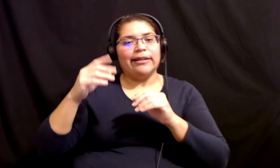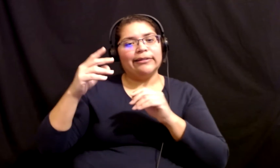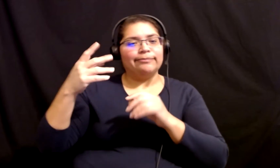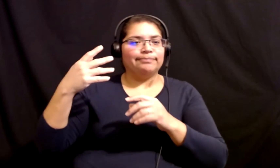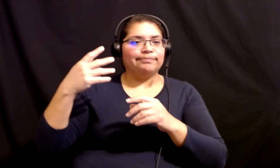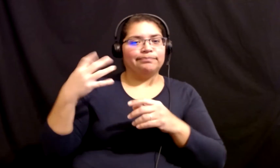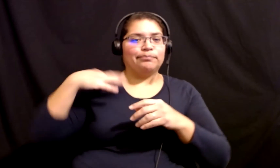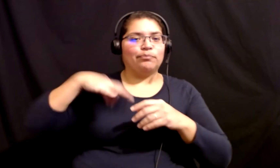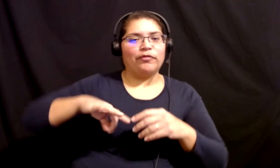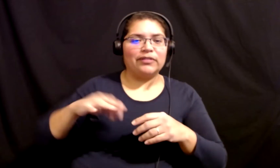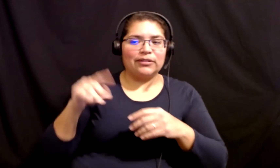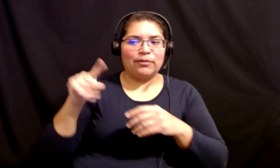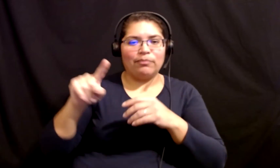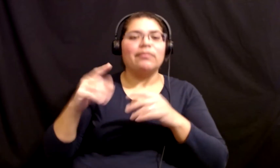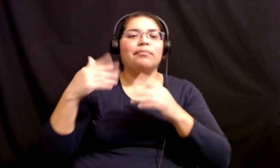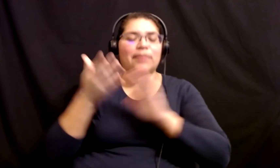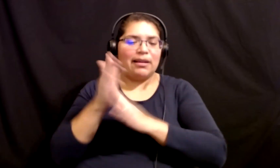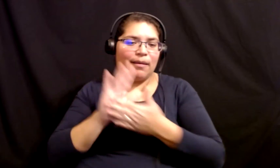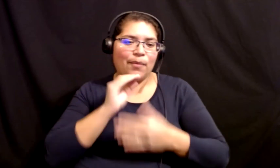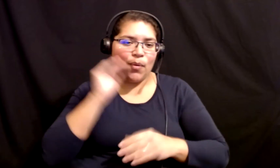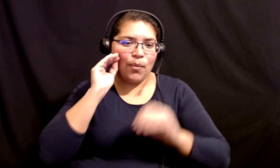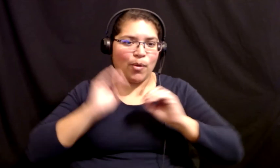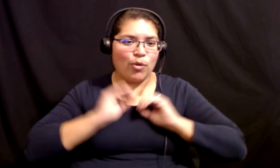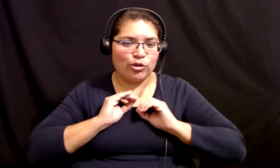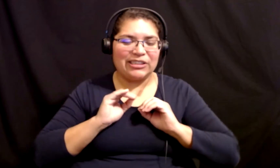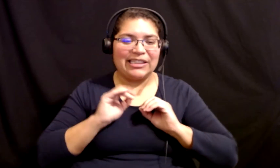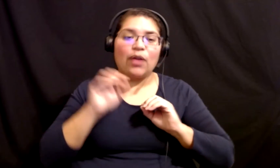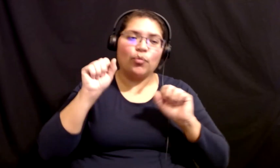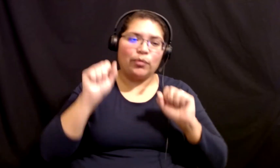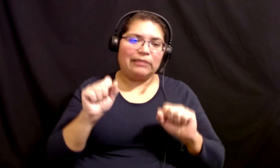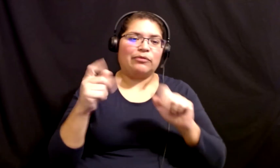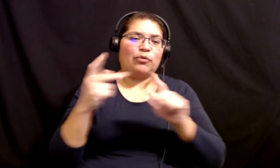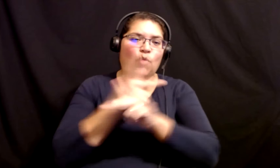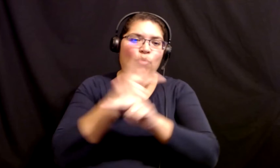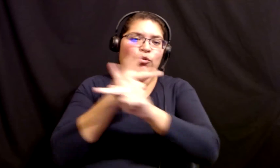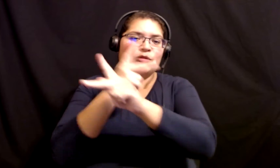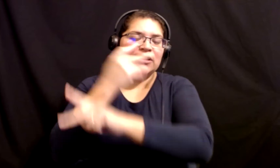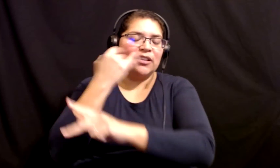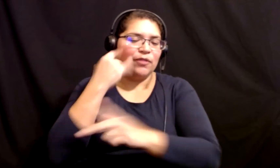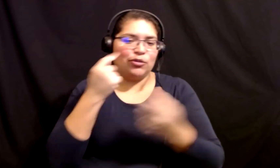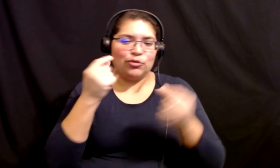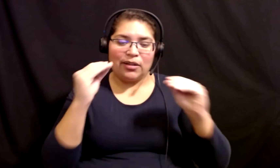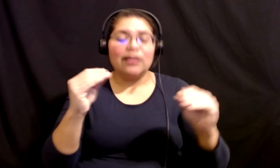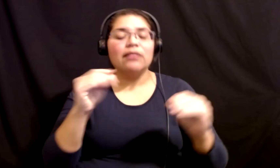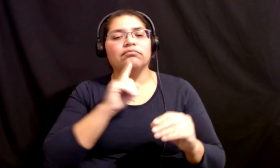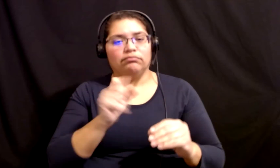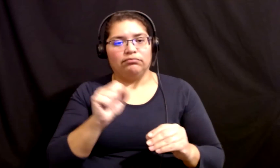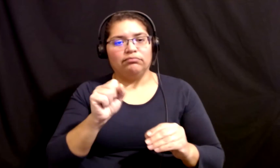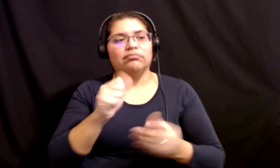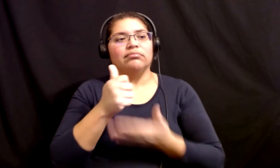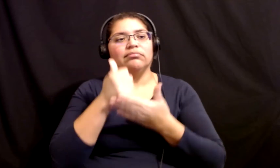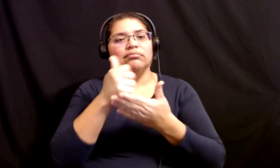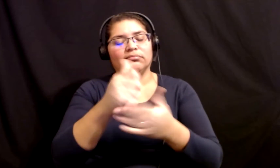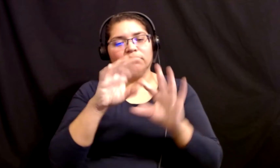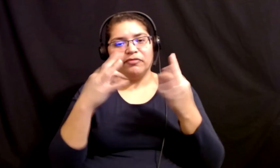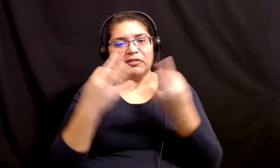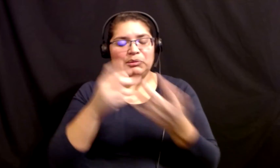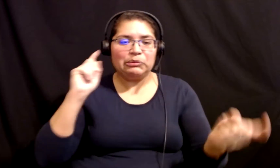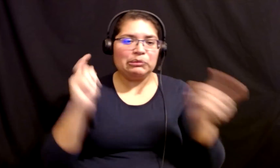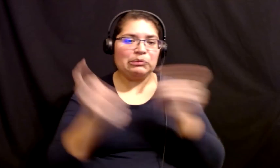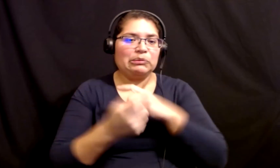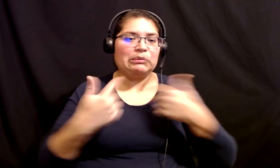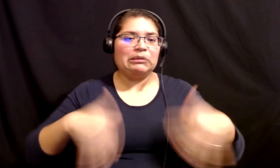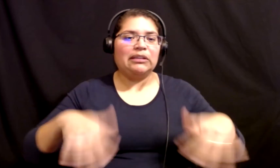next generation if we don't do something about it. And I agree, it is transformational. And moreover, that if we want